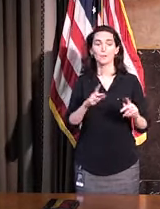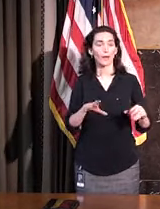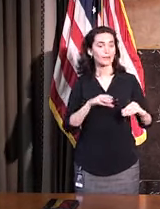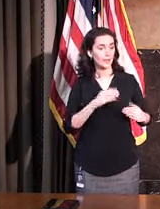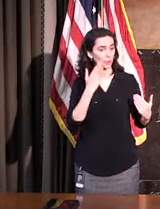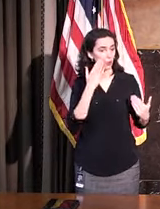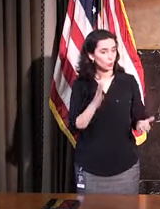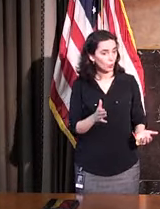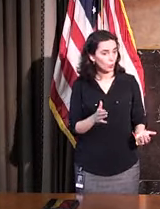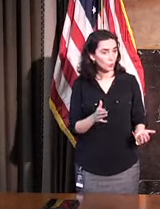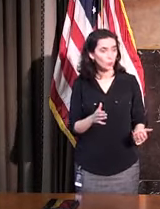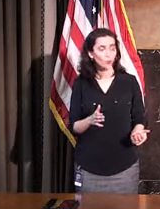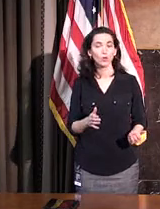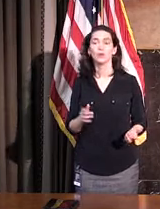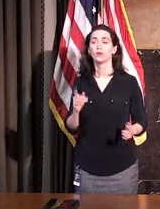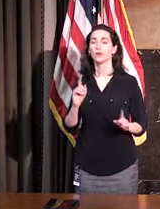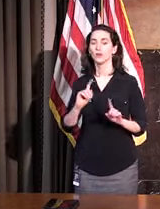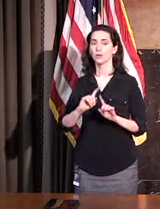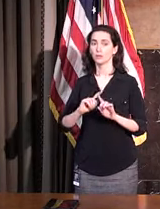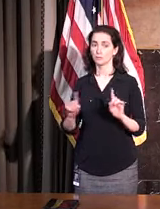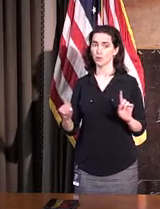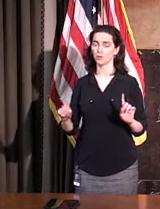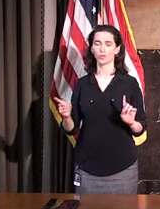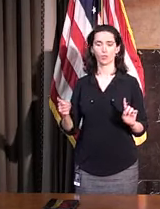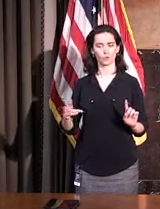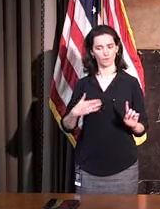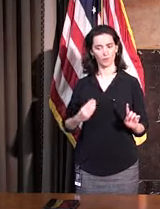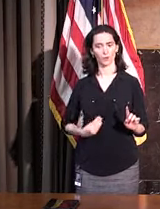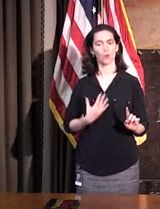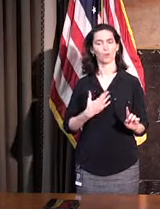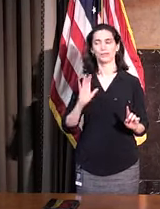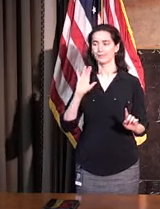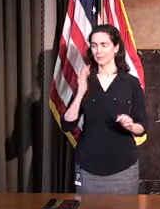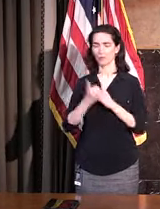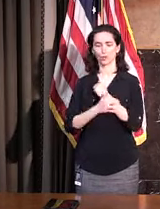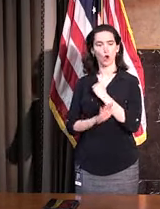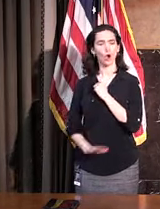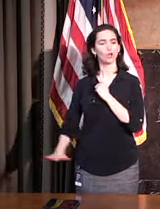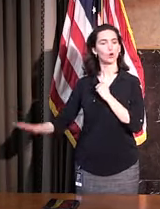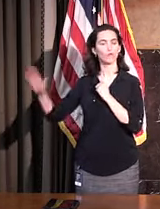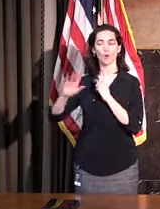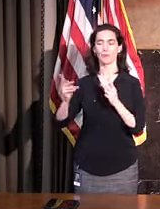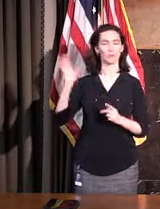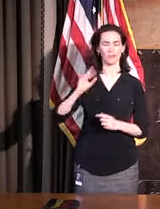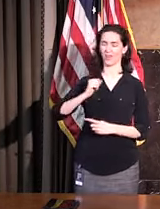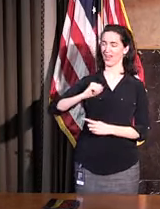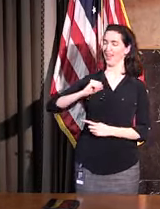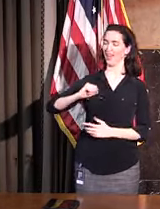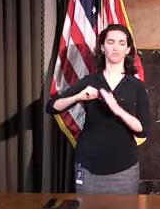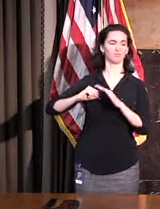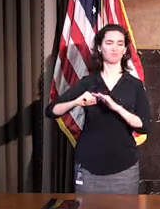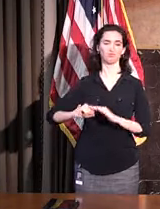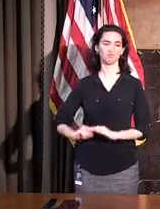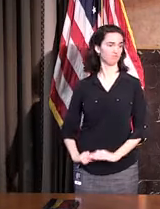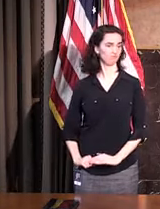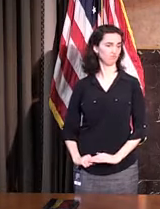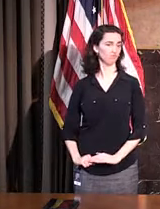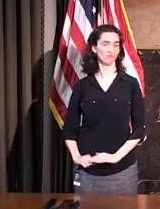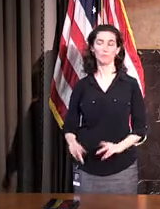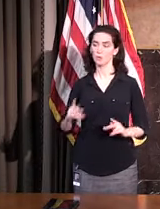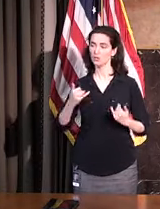Although we're encouraged that here and around the country it appears that hesitancy is diminishing, and it should.